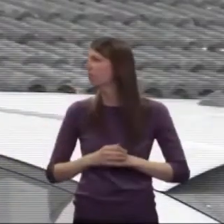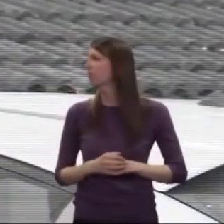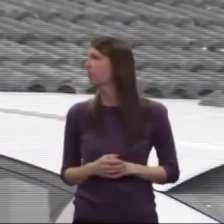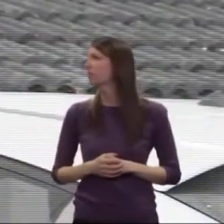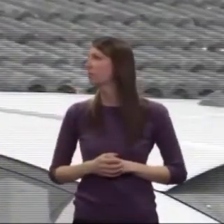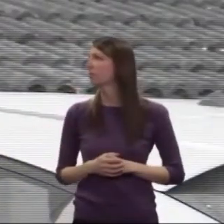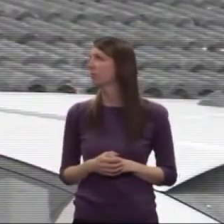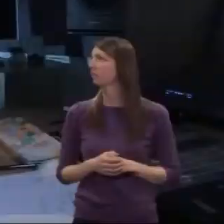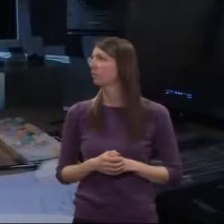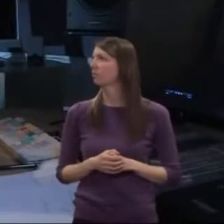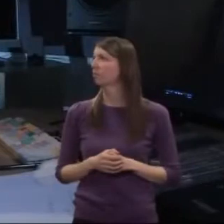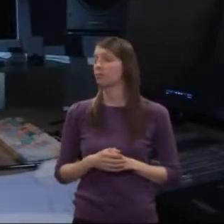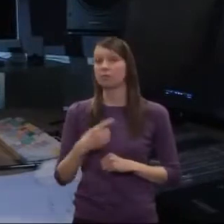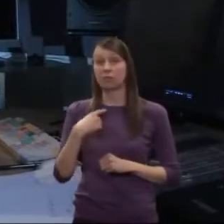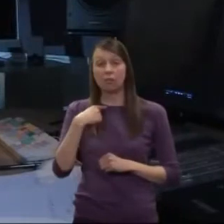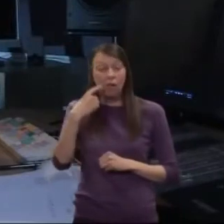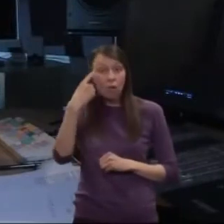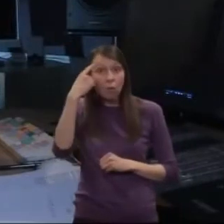sorry. What?